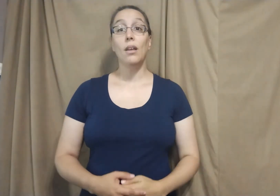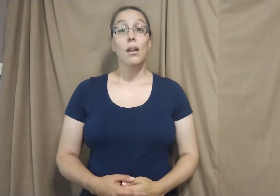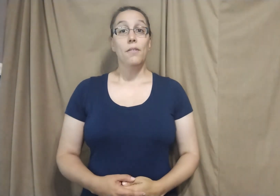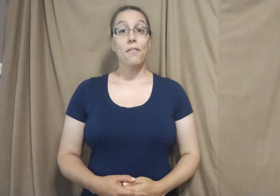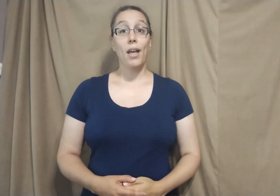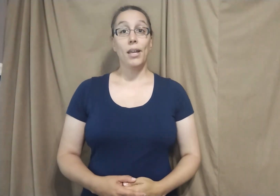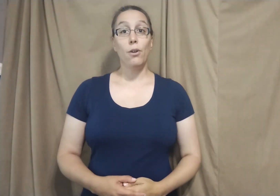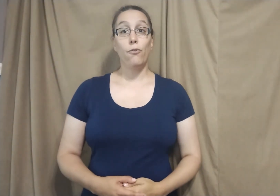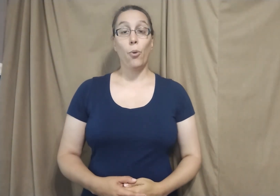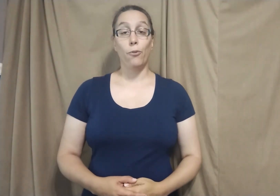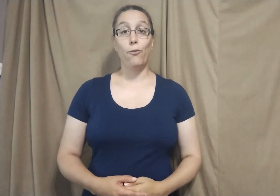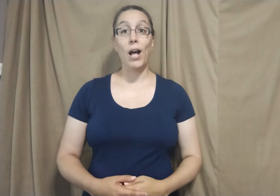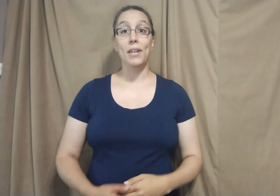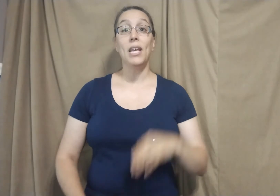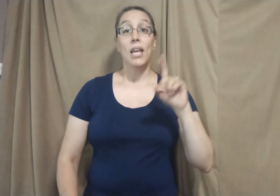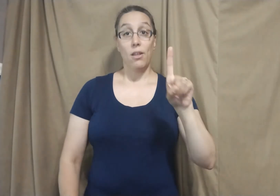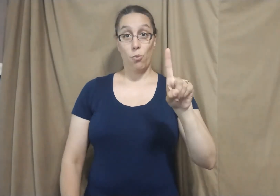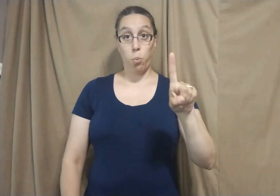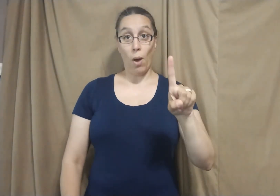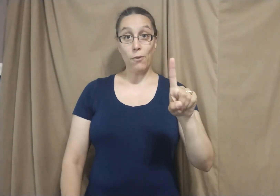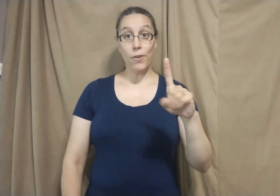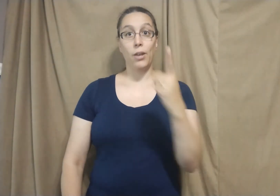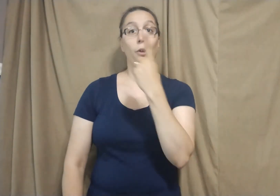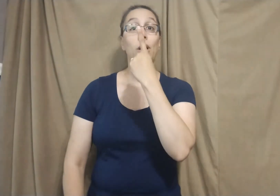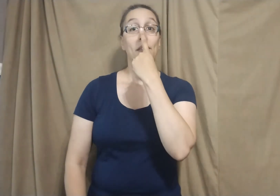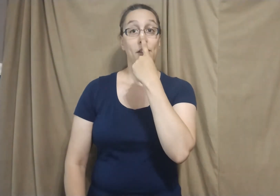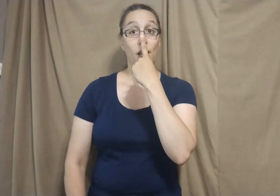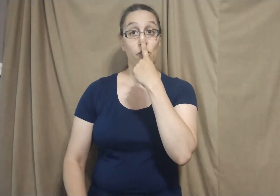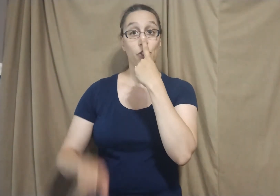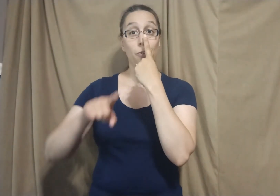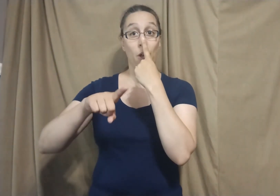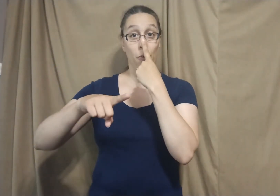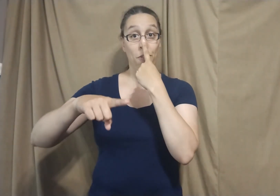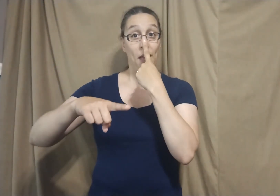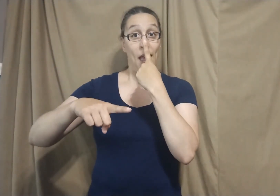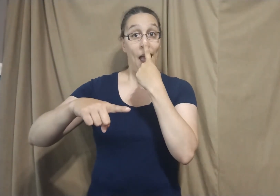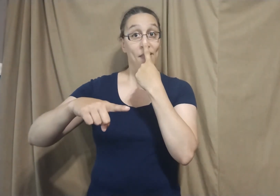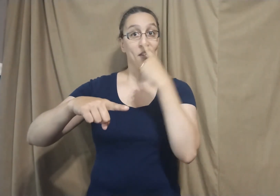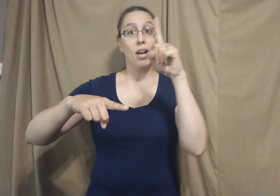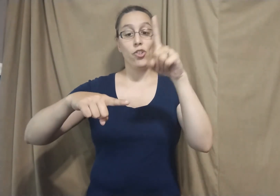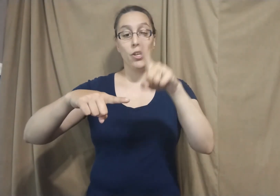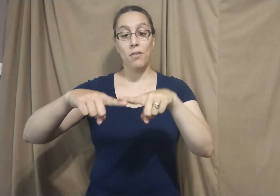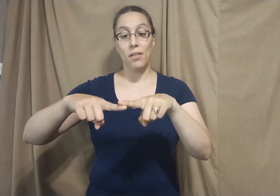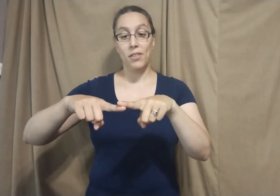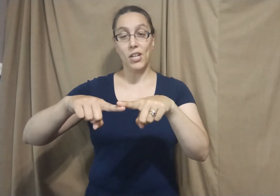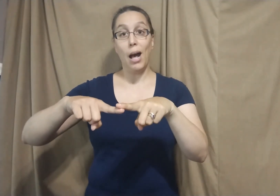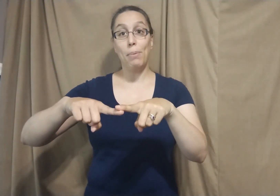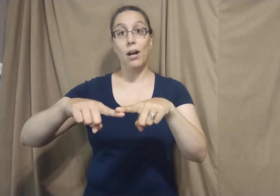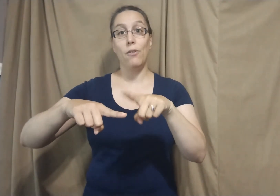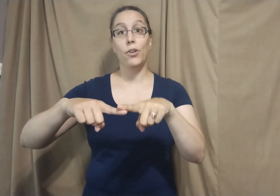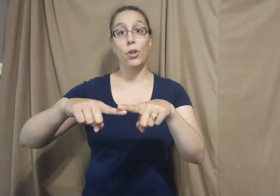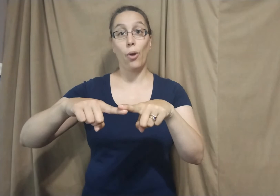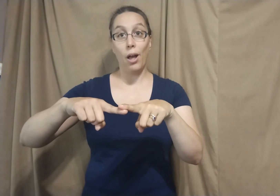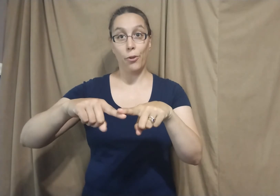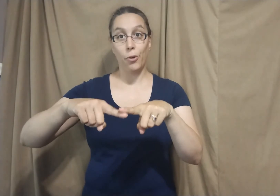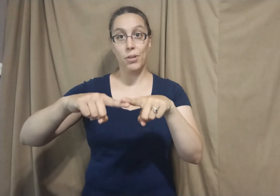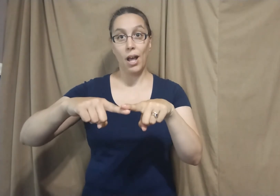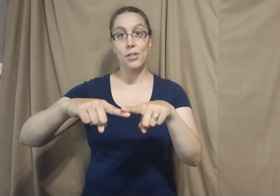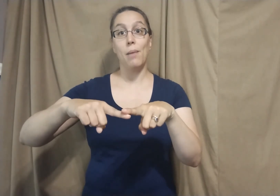The sign for fun is one finger that touches your nose and then touches the top of your other